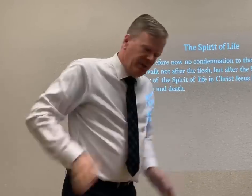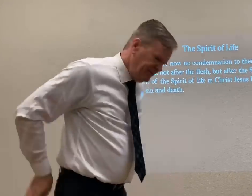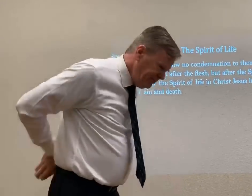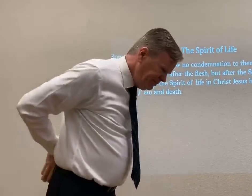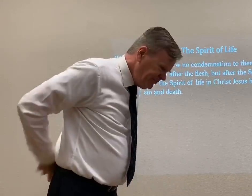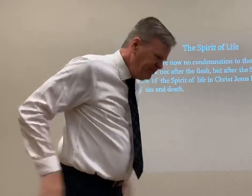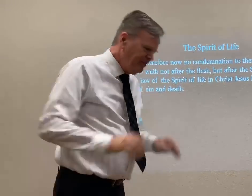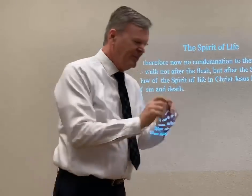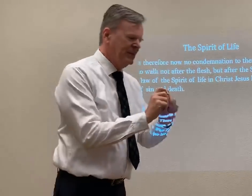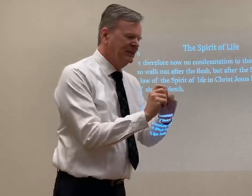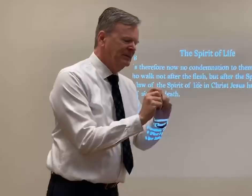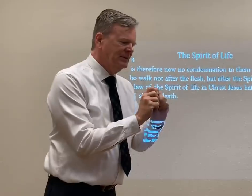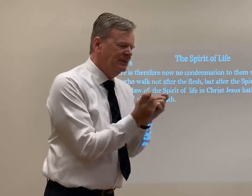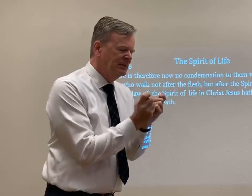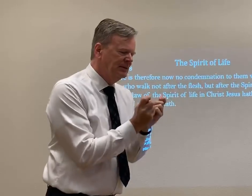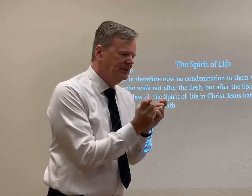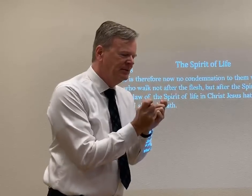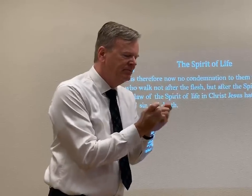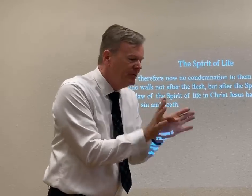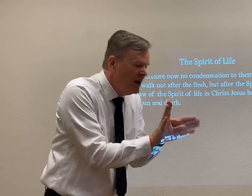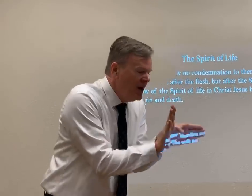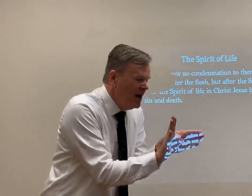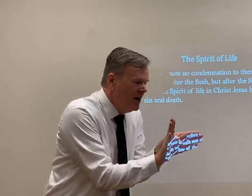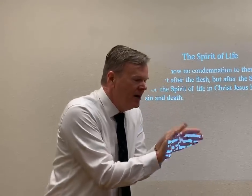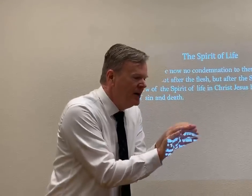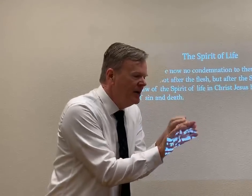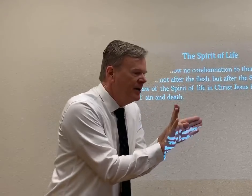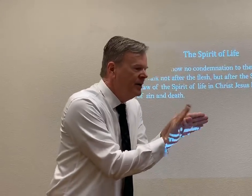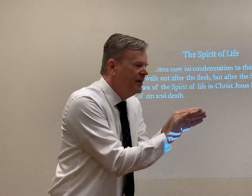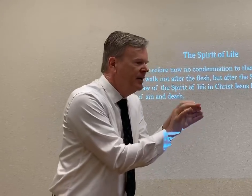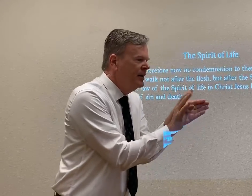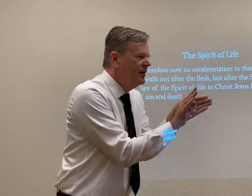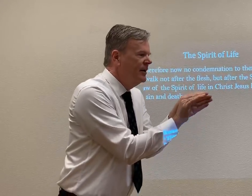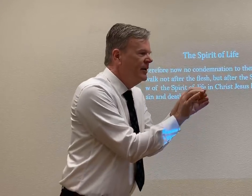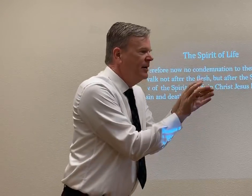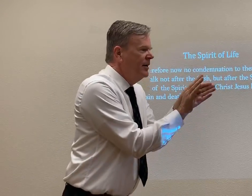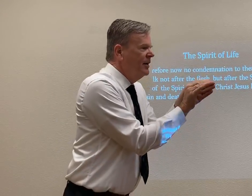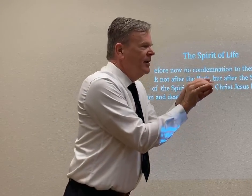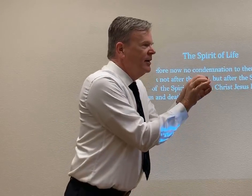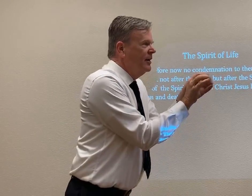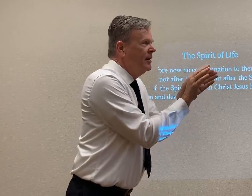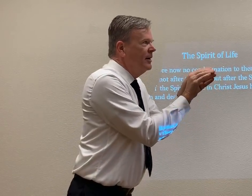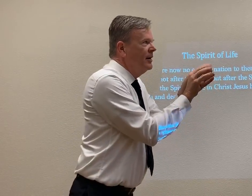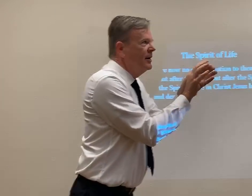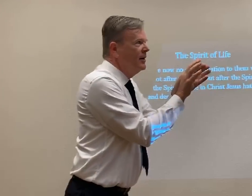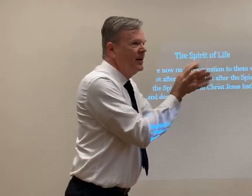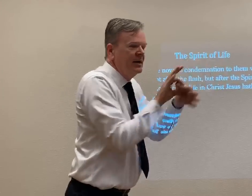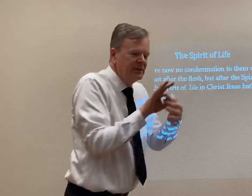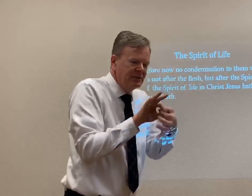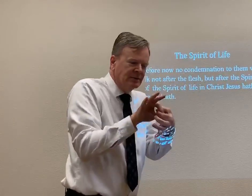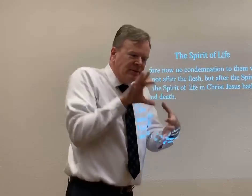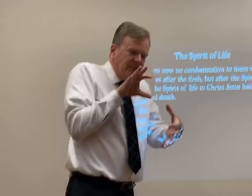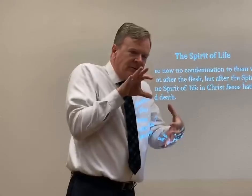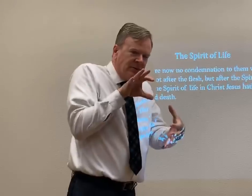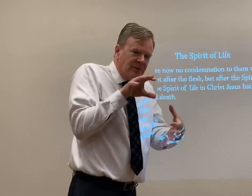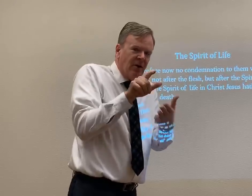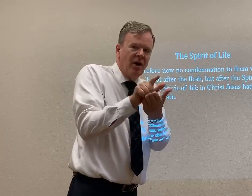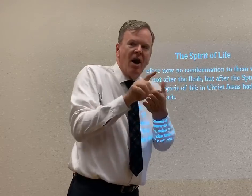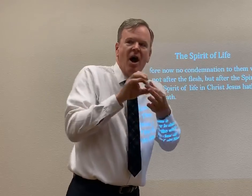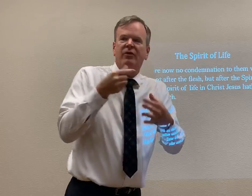So again, like I use the illustration with the bird. If you were to tie the bird's wings down, the bird's not flying anywhere. You untie it, that bird is now free